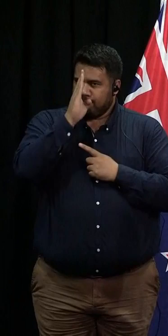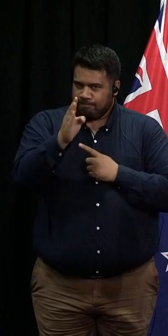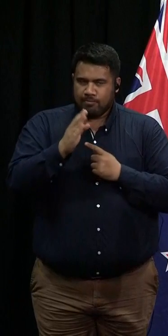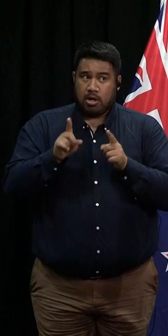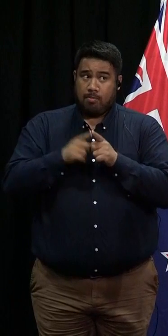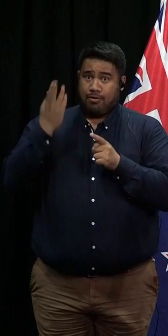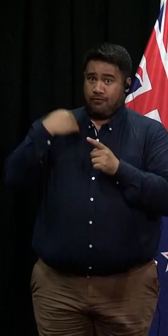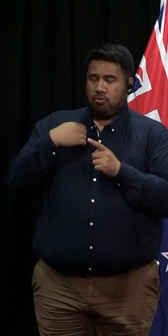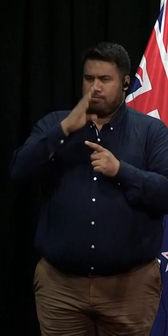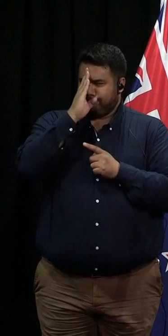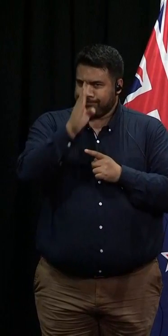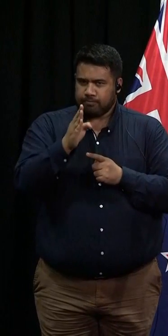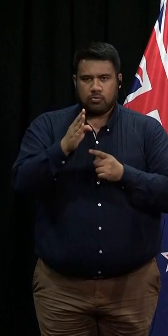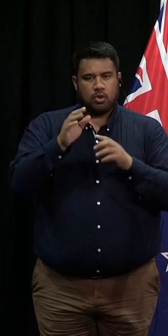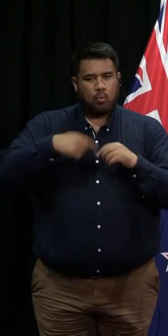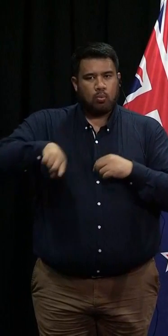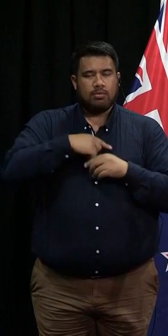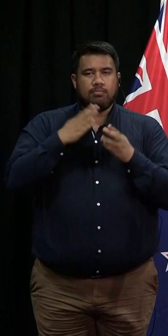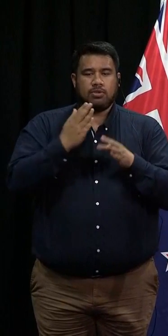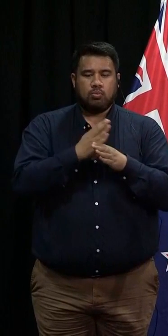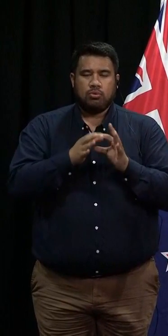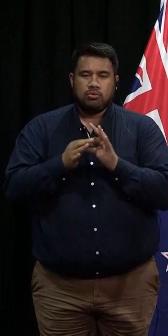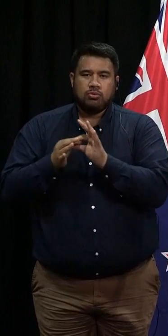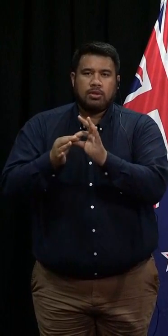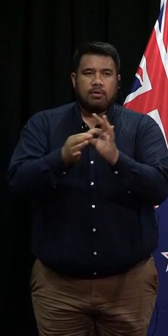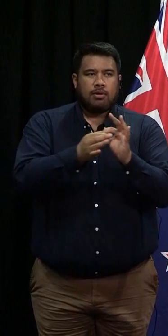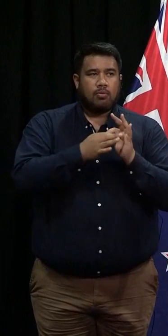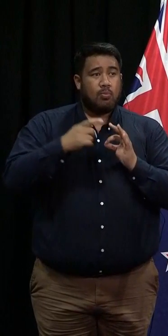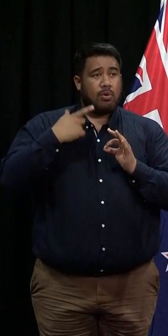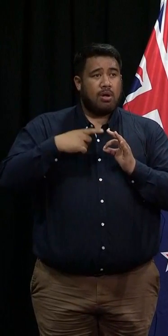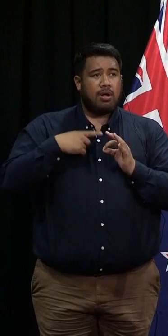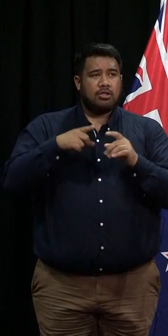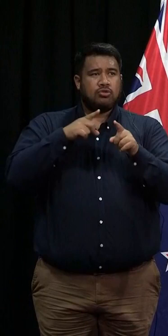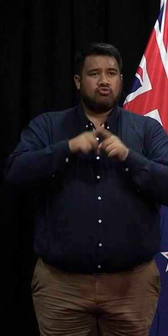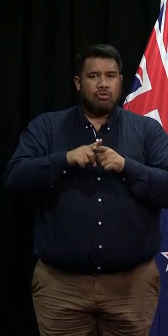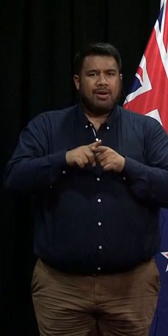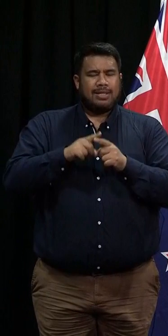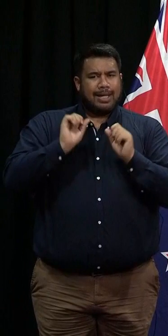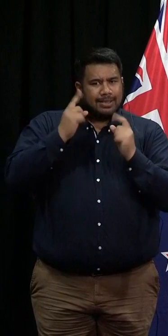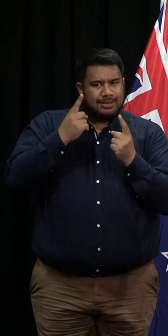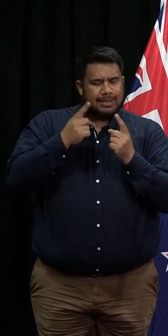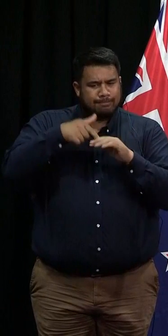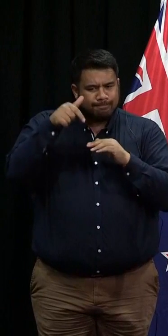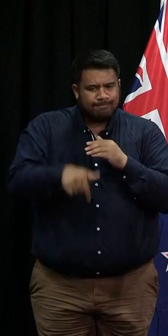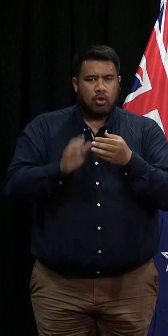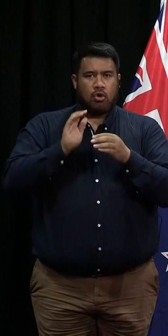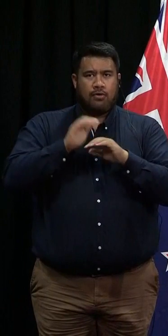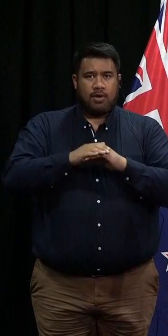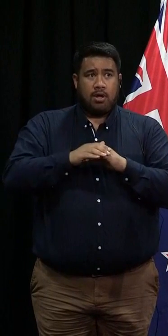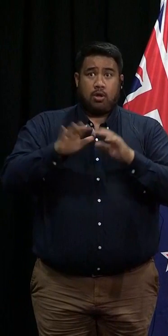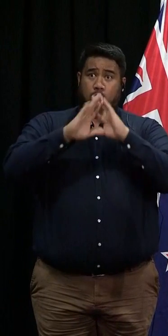now more than ever we should be working collectively to address the global and regional challenges our part of the world